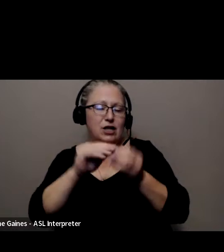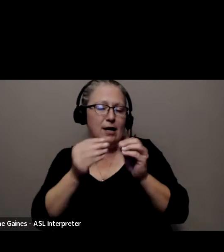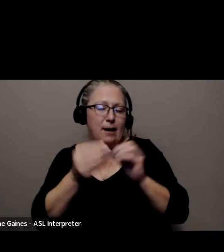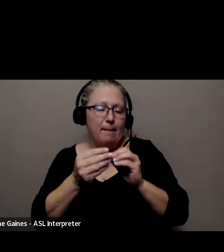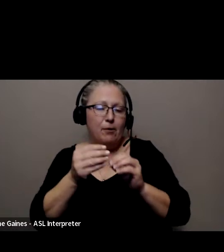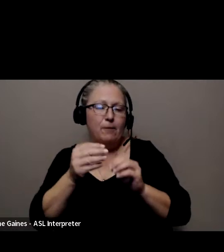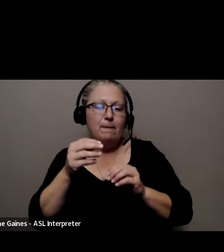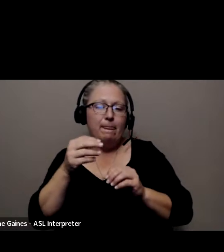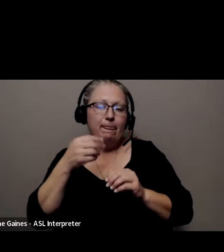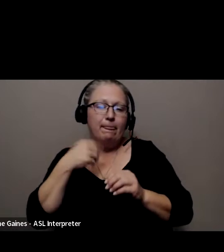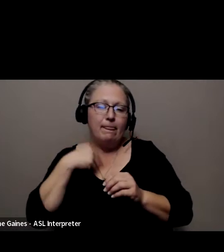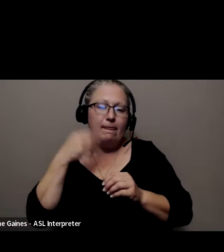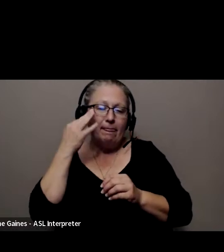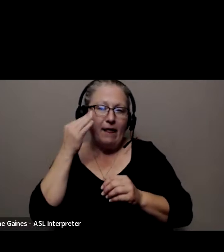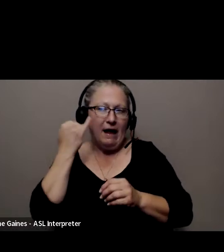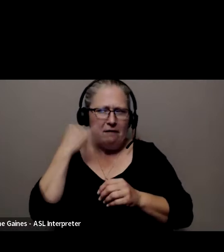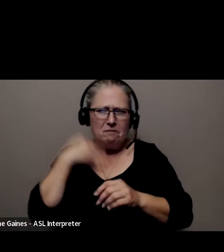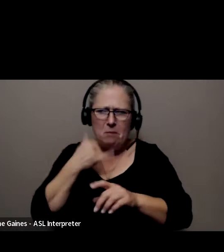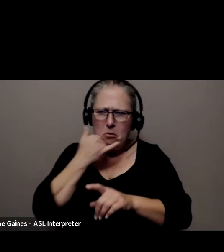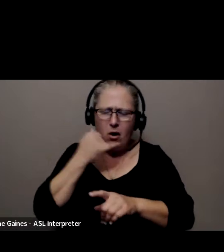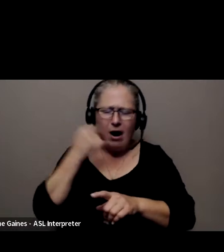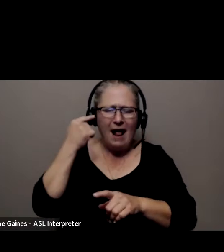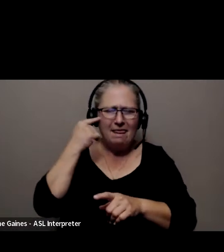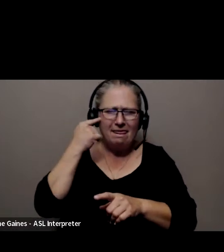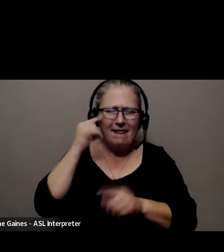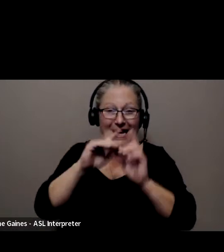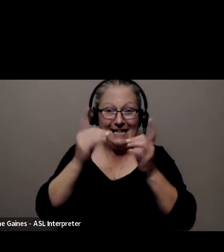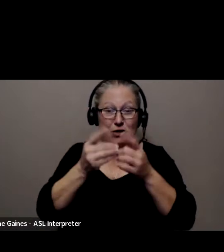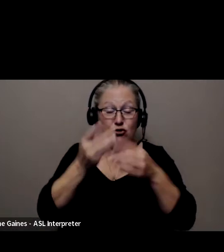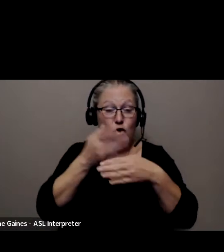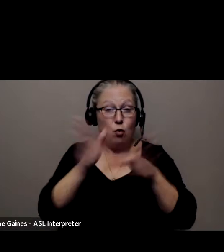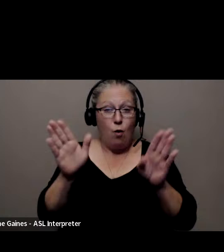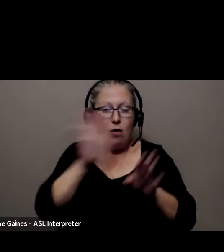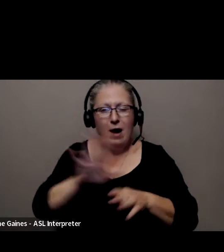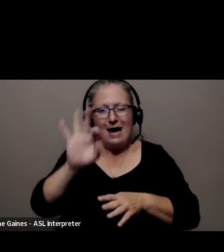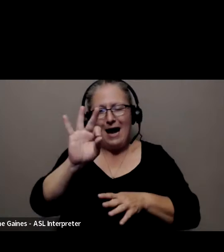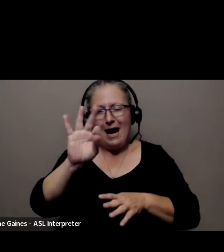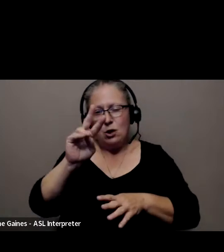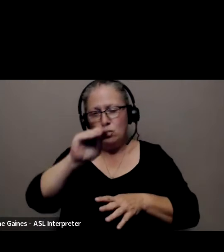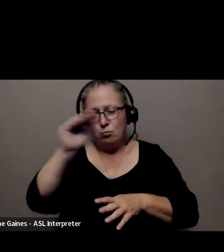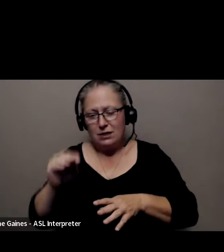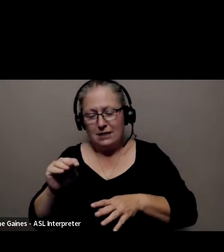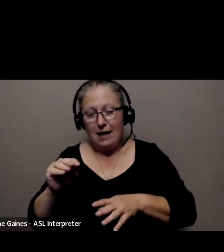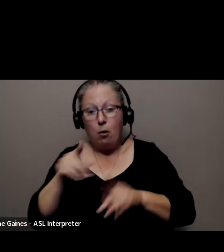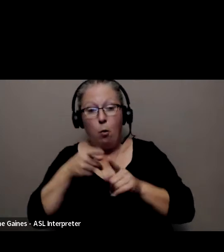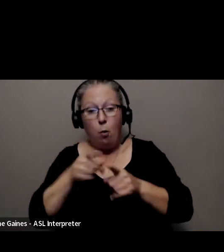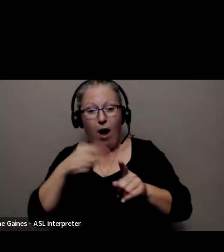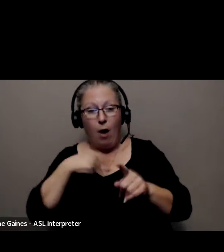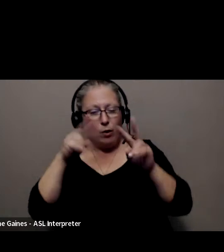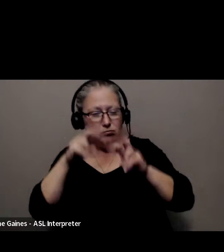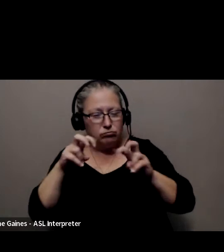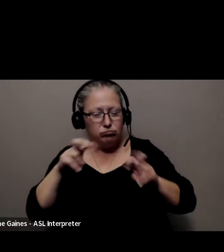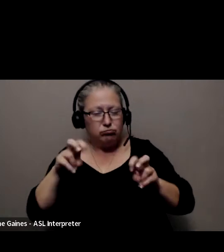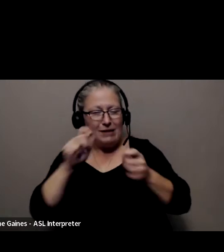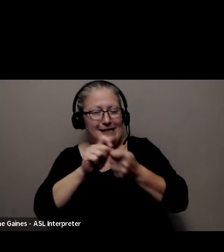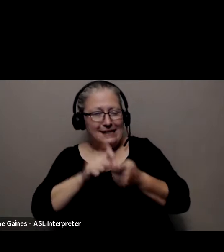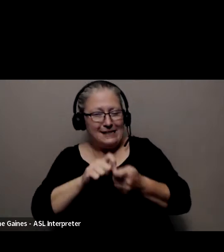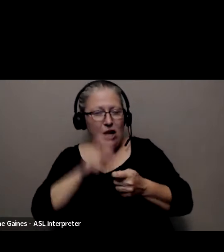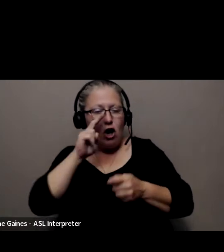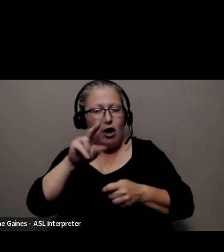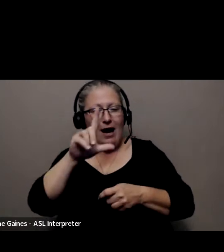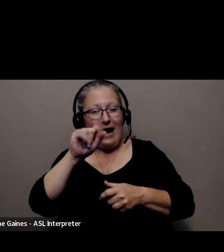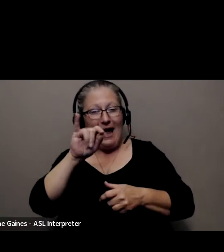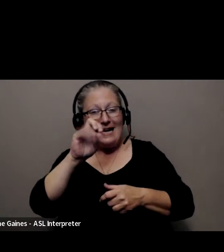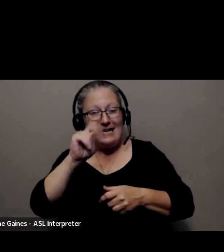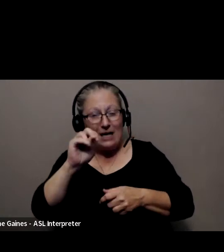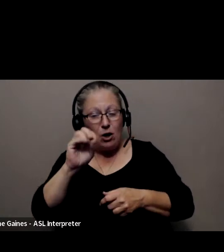think now correct me if I'm wrong, I think district-wide we're around 92%. But as we dig into the details and we look at Latino